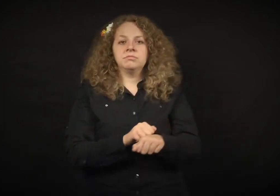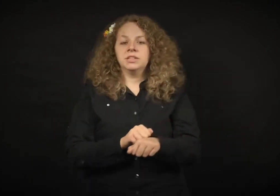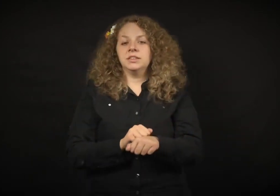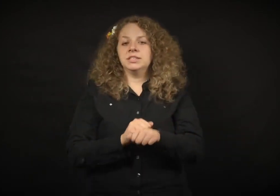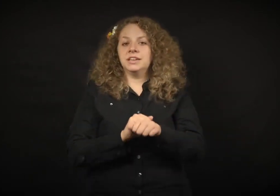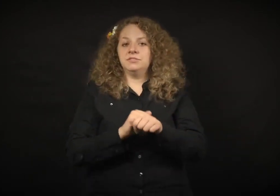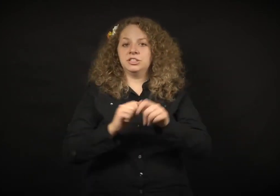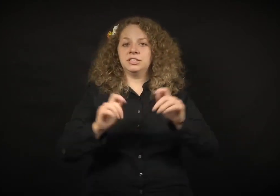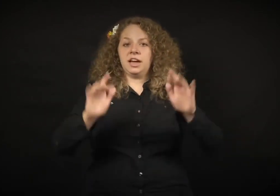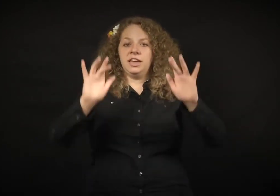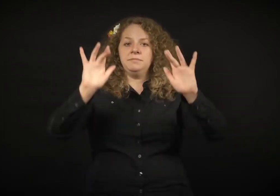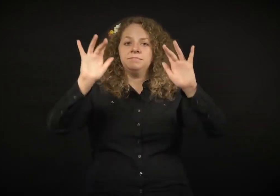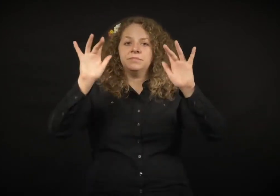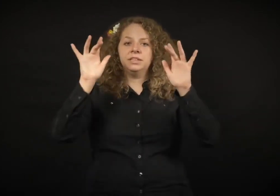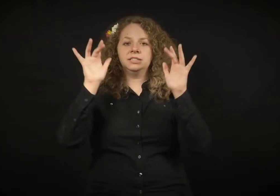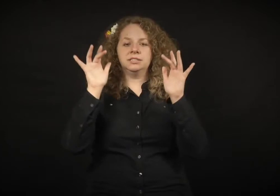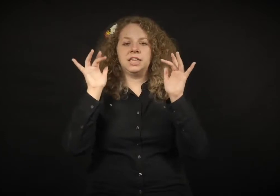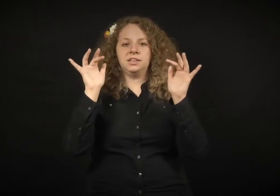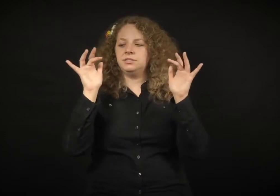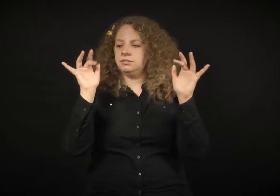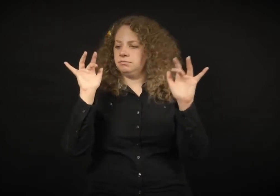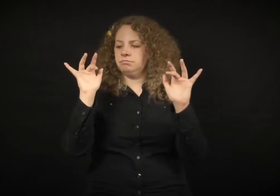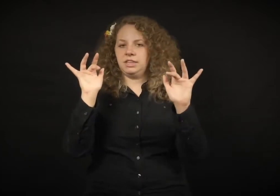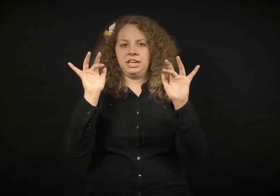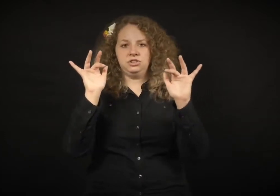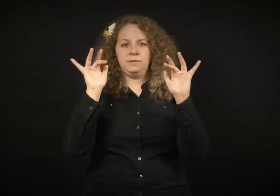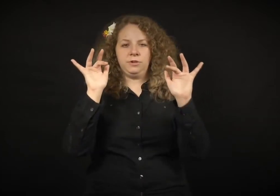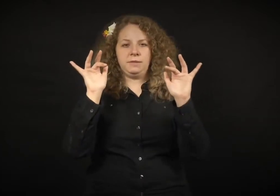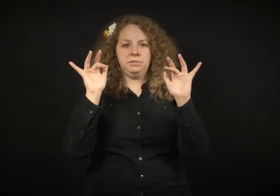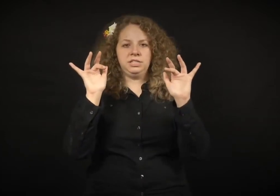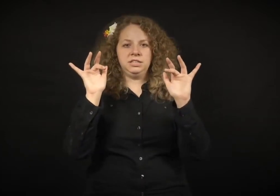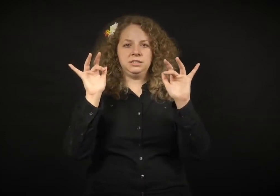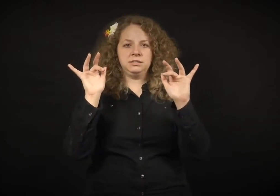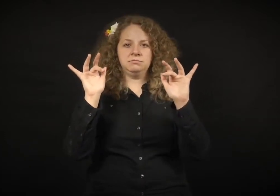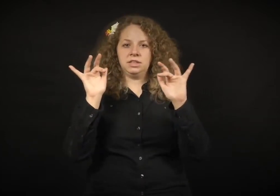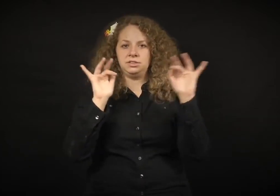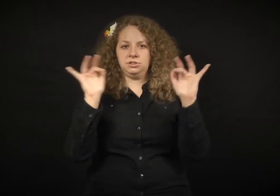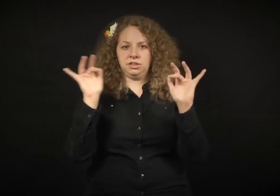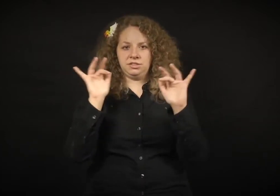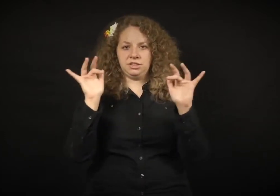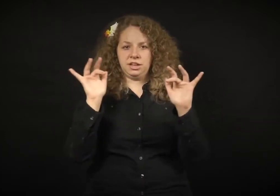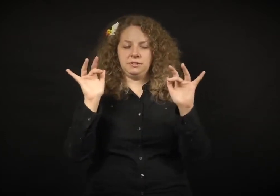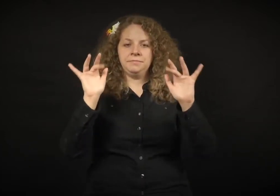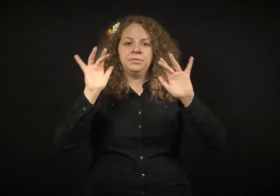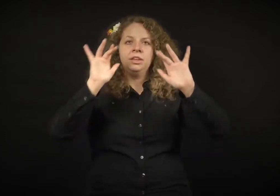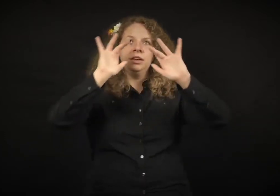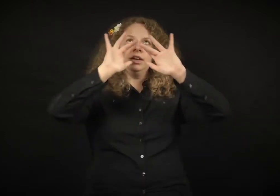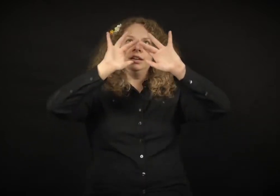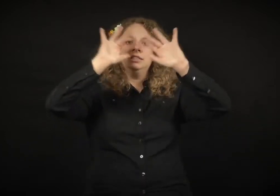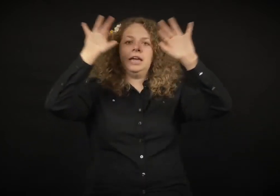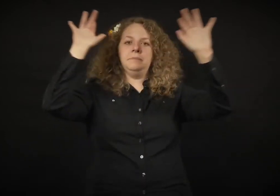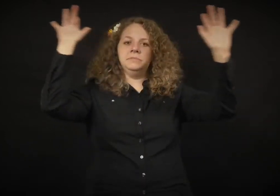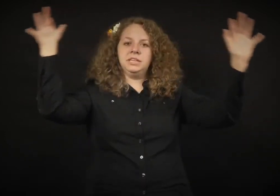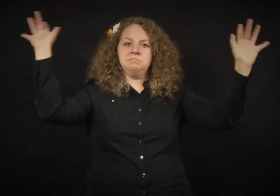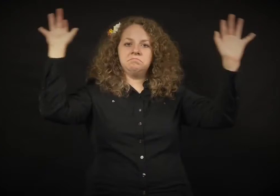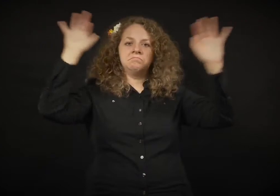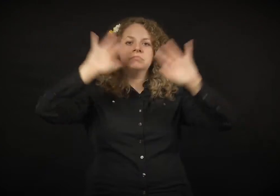Now the sign for sky is like the hand shape for emptiness, like there's nothing there, and it's empty.